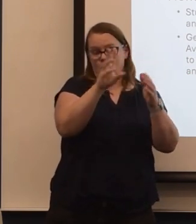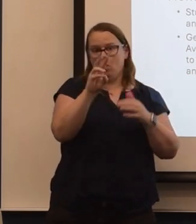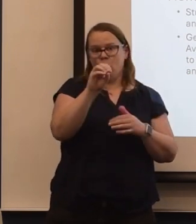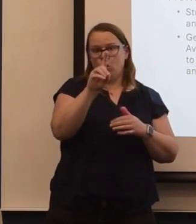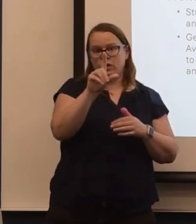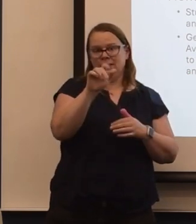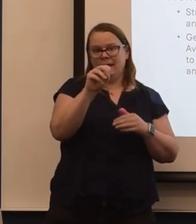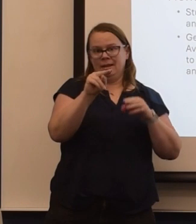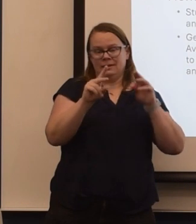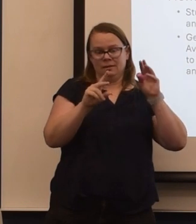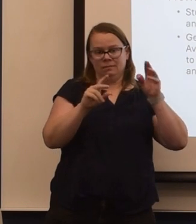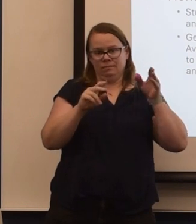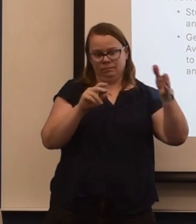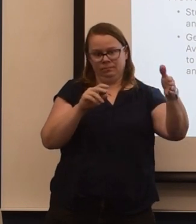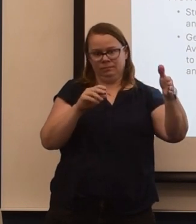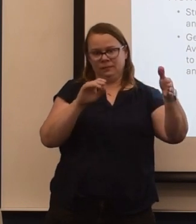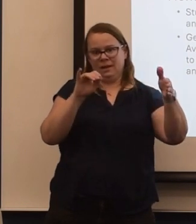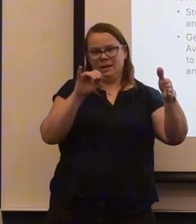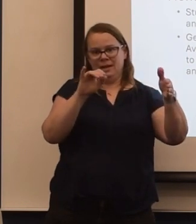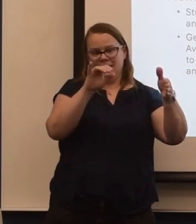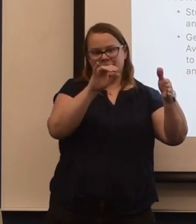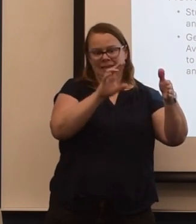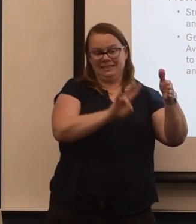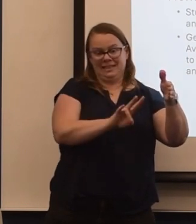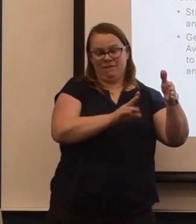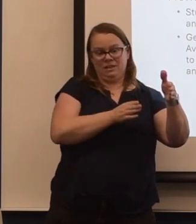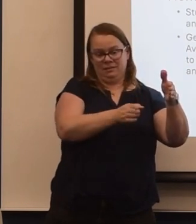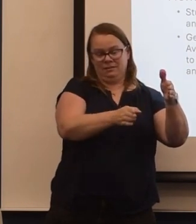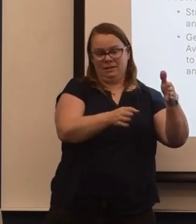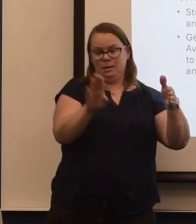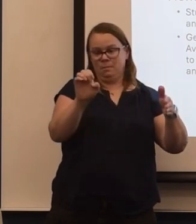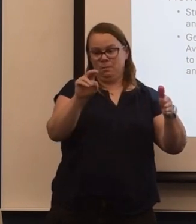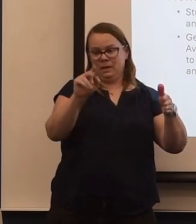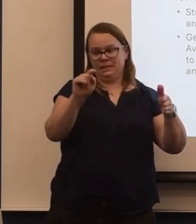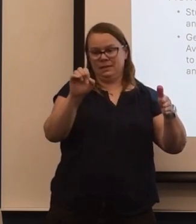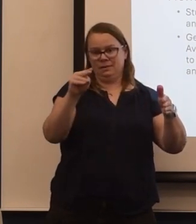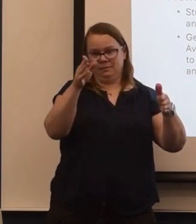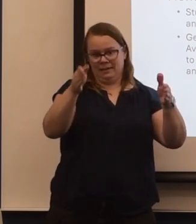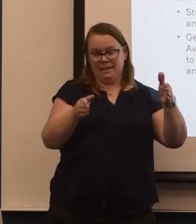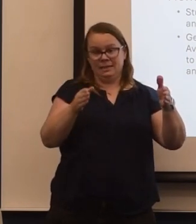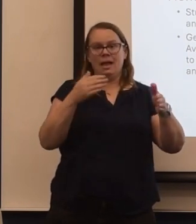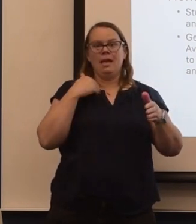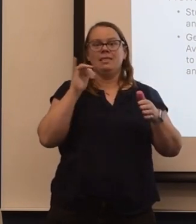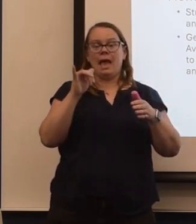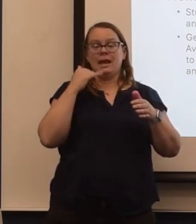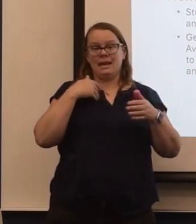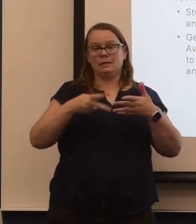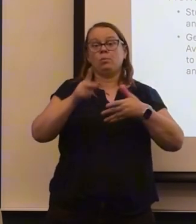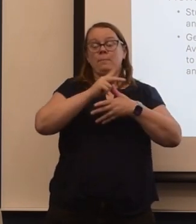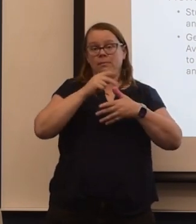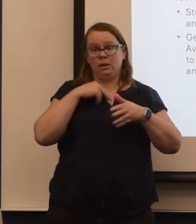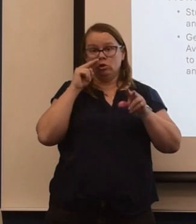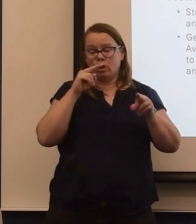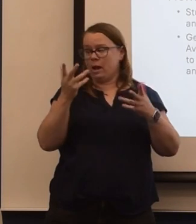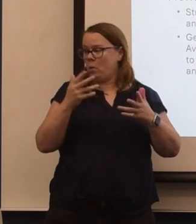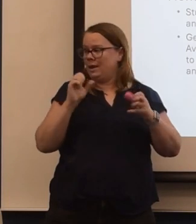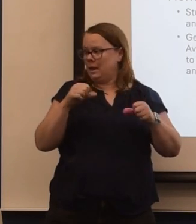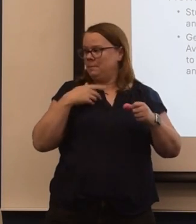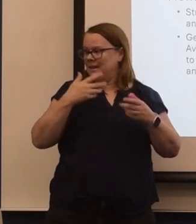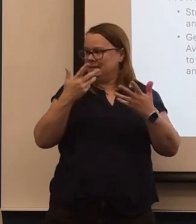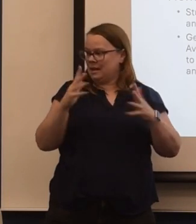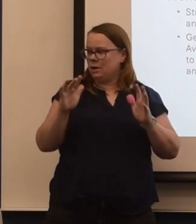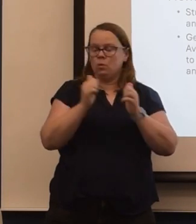on the west, Interstate 70 on the south, and Benton on the east. And that one is primarily looking at what can be done